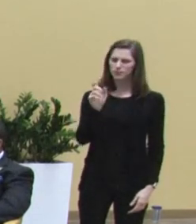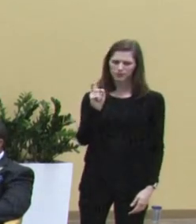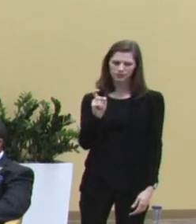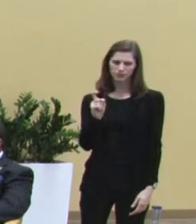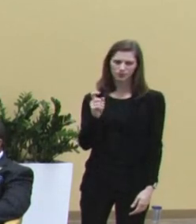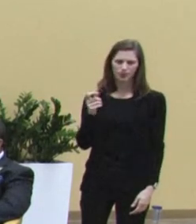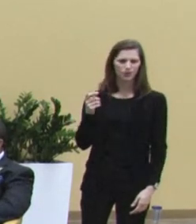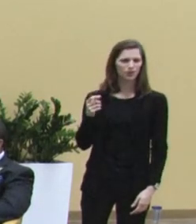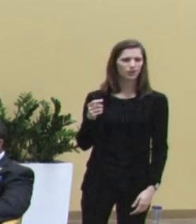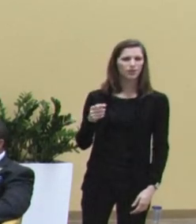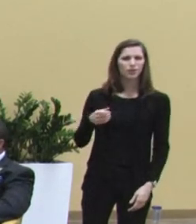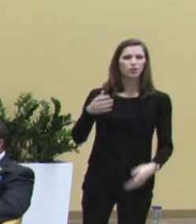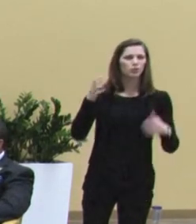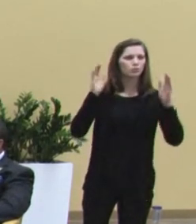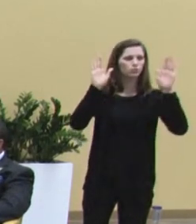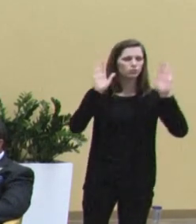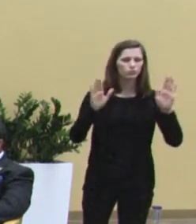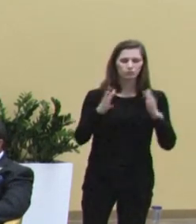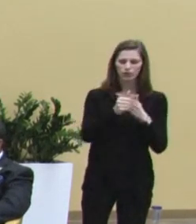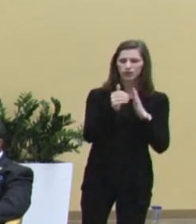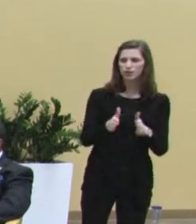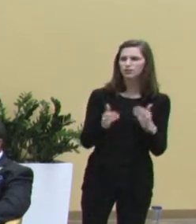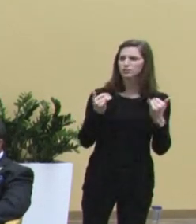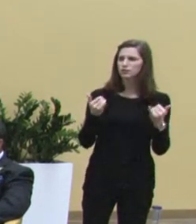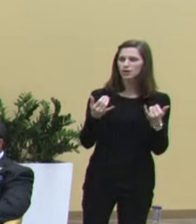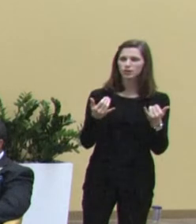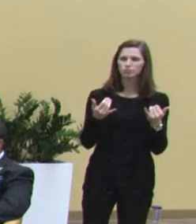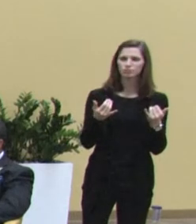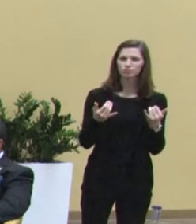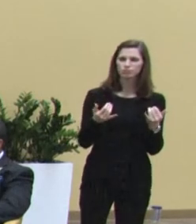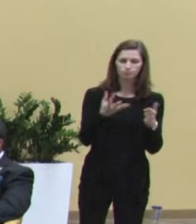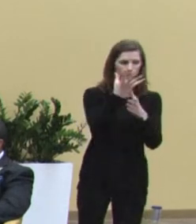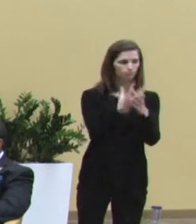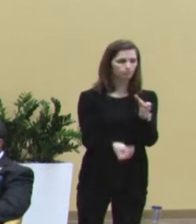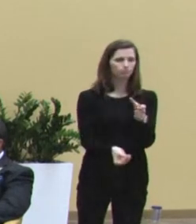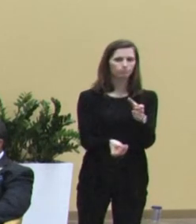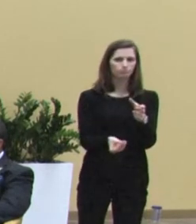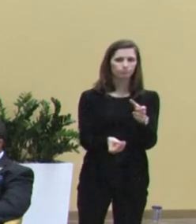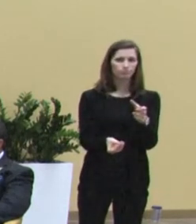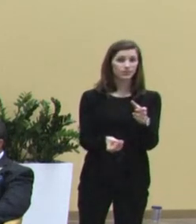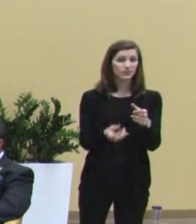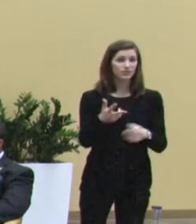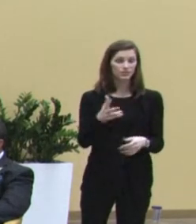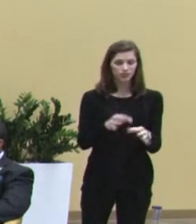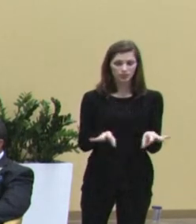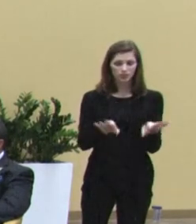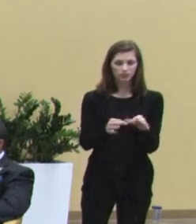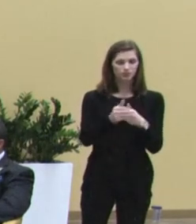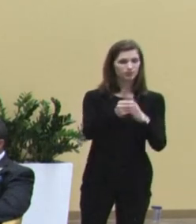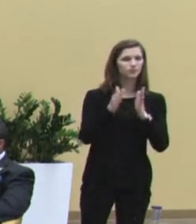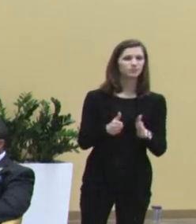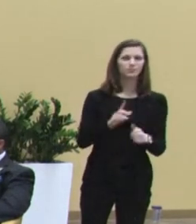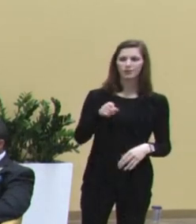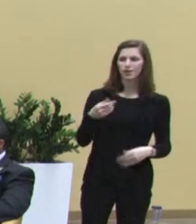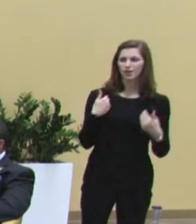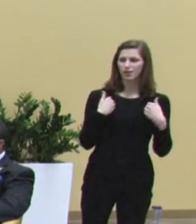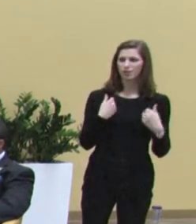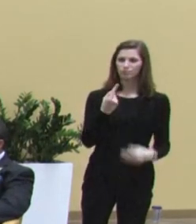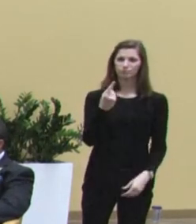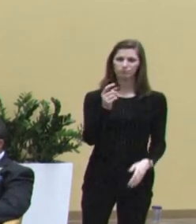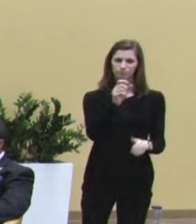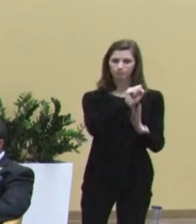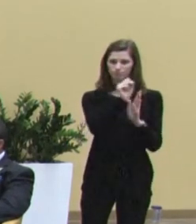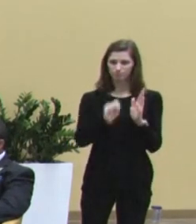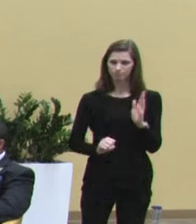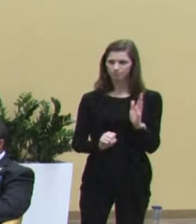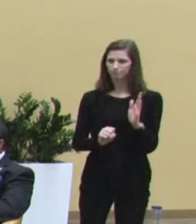us, because, again, these are three important leaders, because you only have a semester, and it's not happening in our time. We